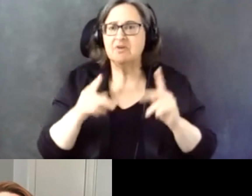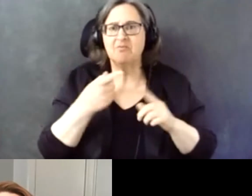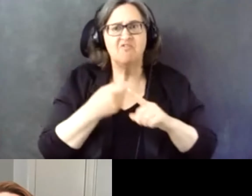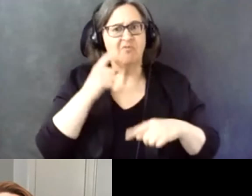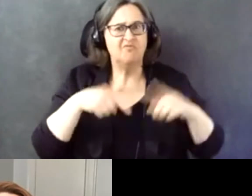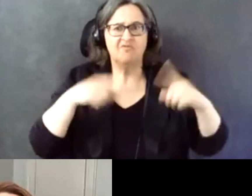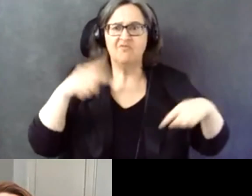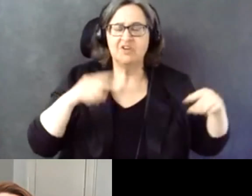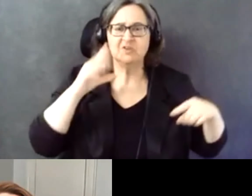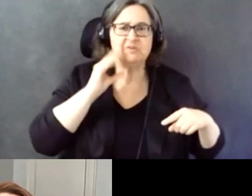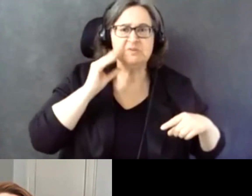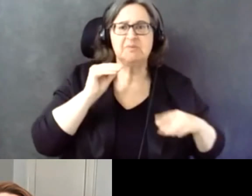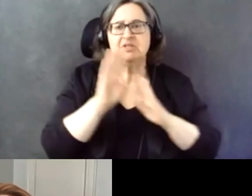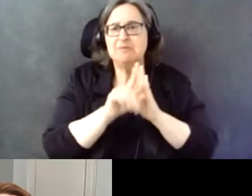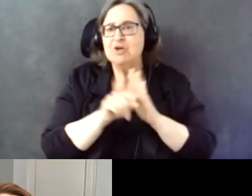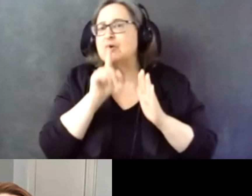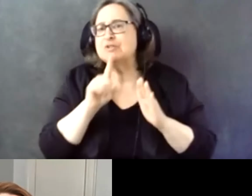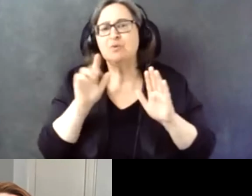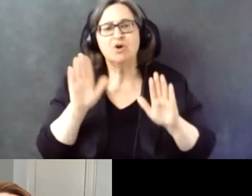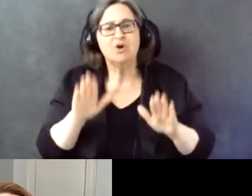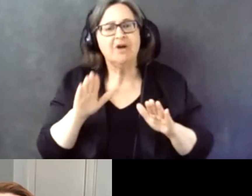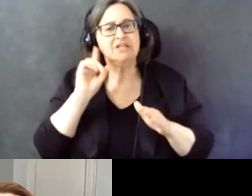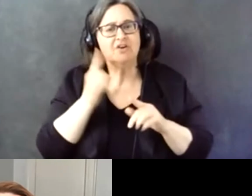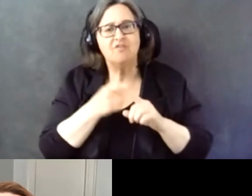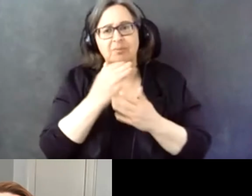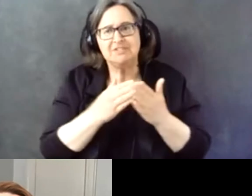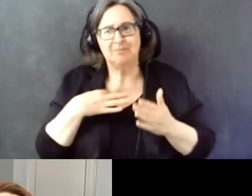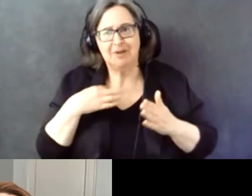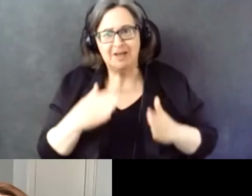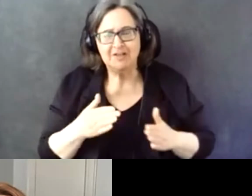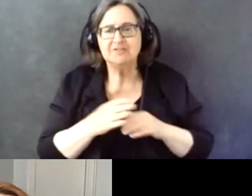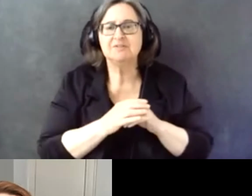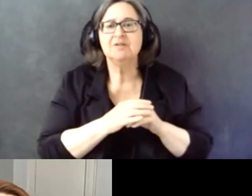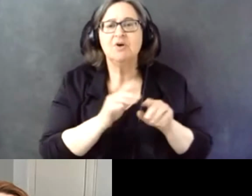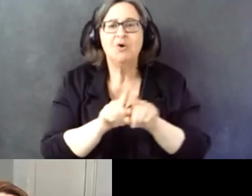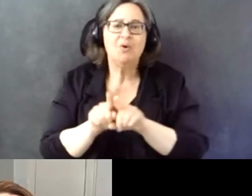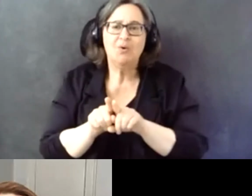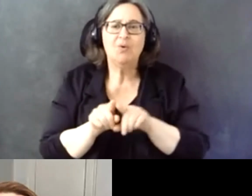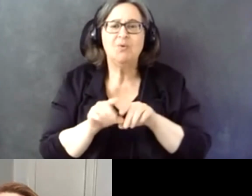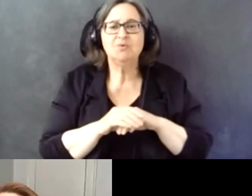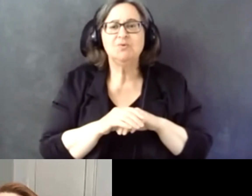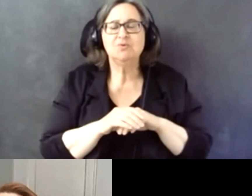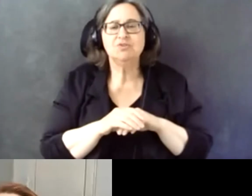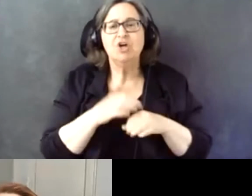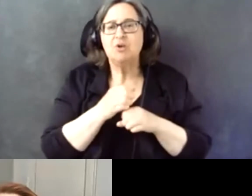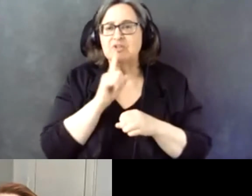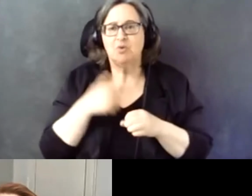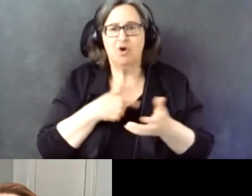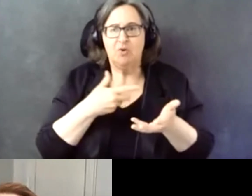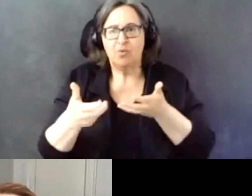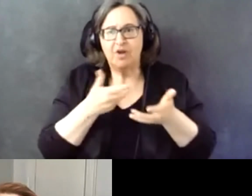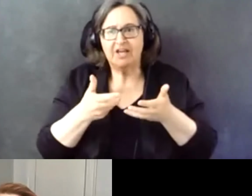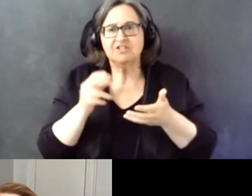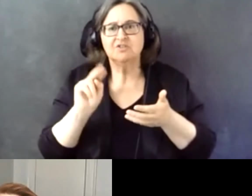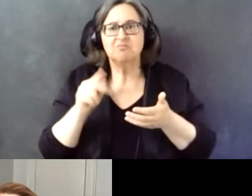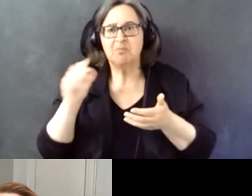um and so it was great to be able to hear from some of the candidates and also um you know to to make sure we engage the sector